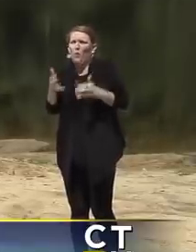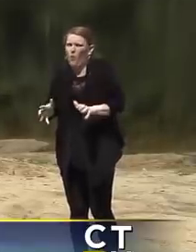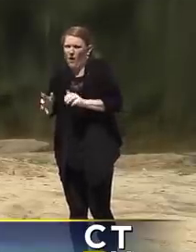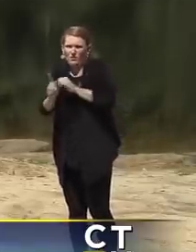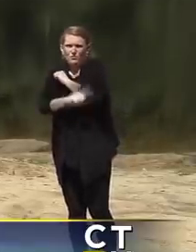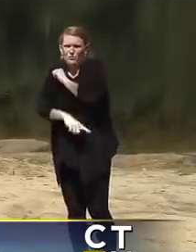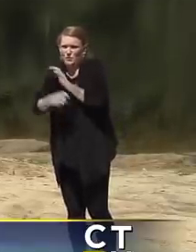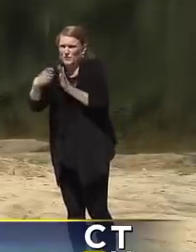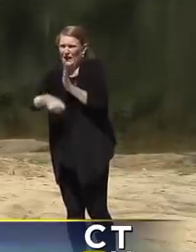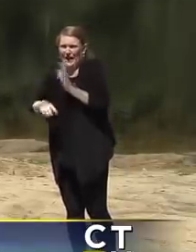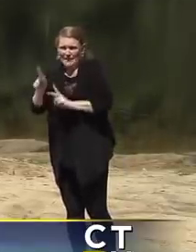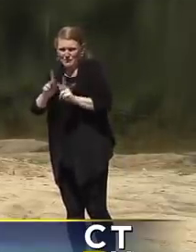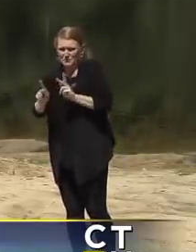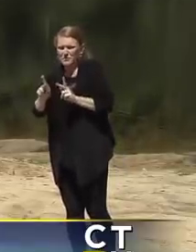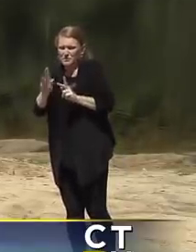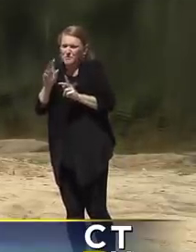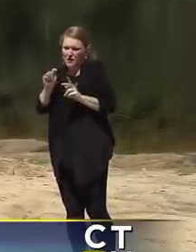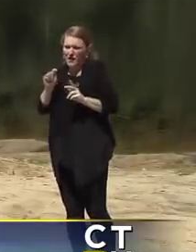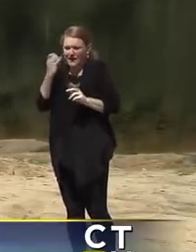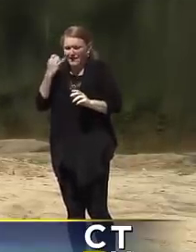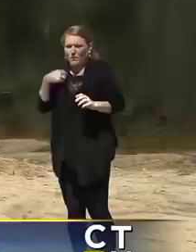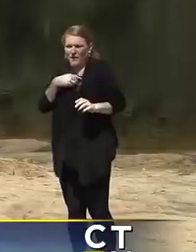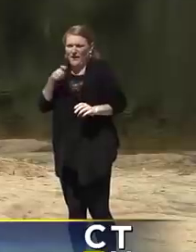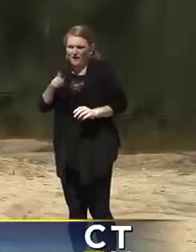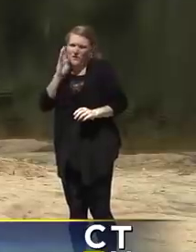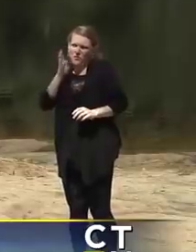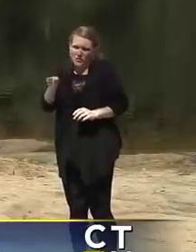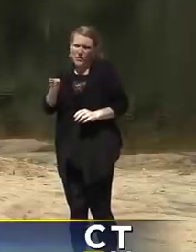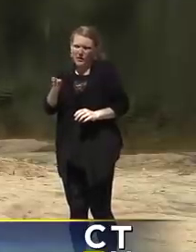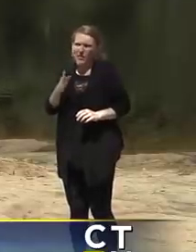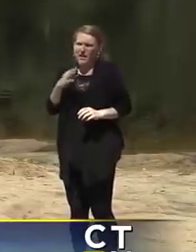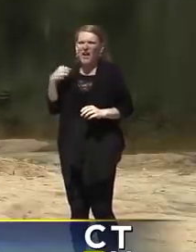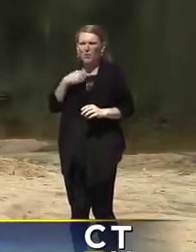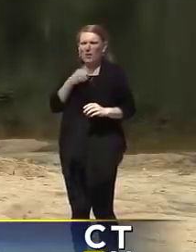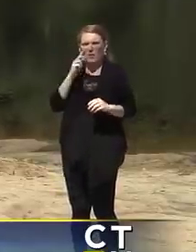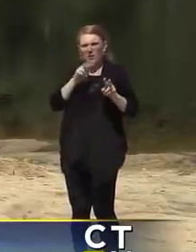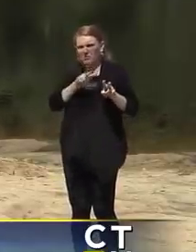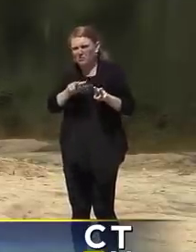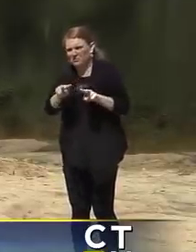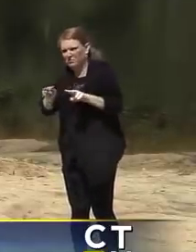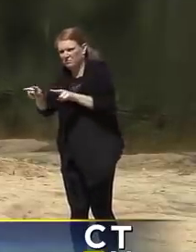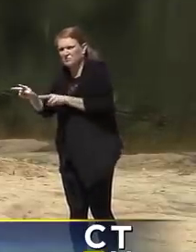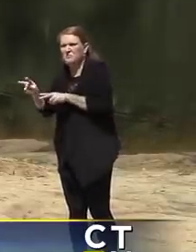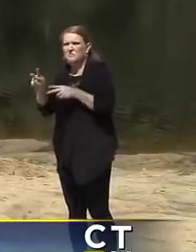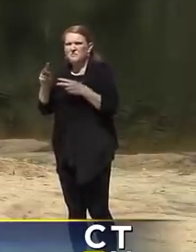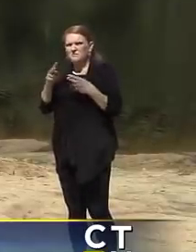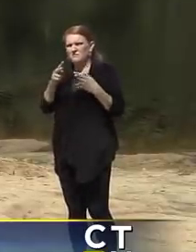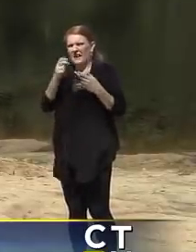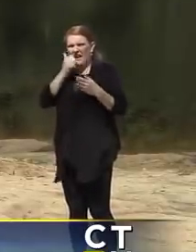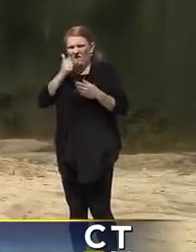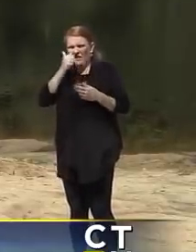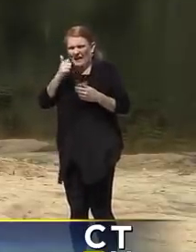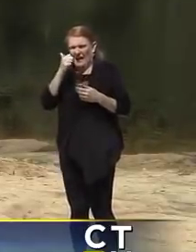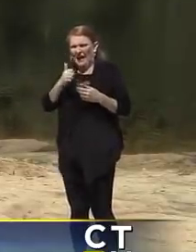what we're going to be assessing as we go forward to determine whether we need to make tweaks to our